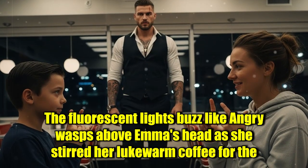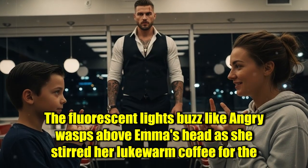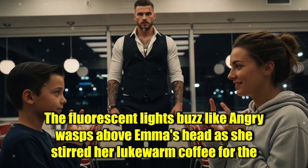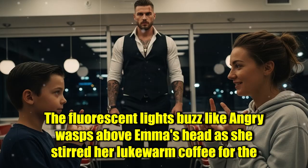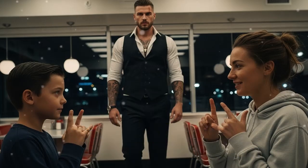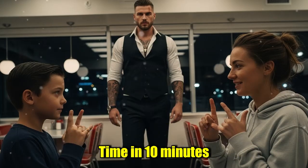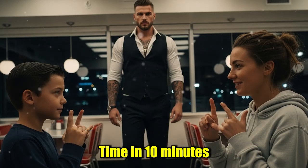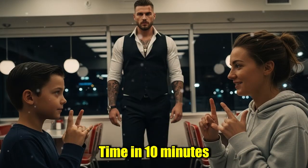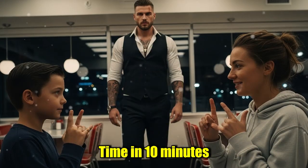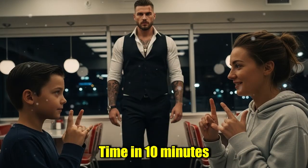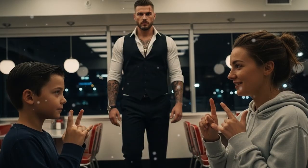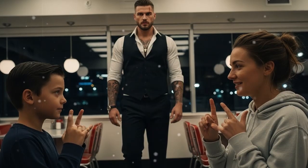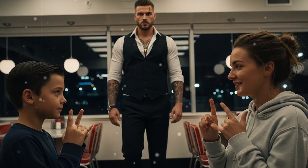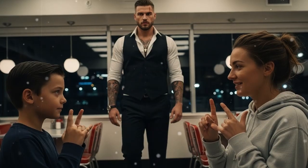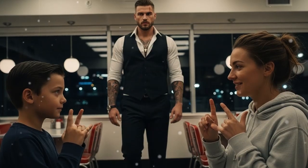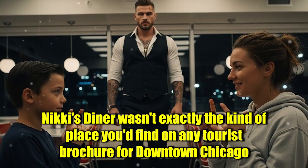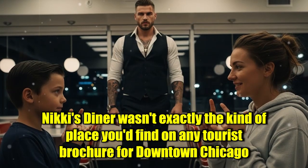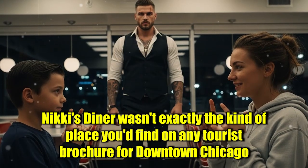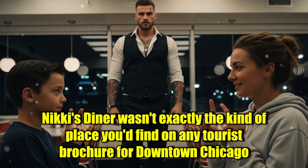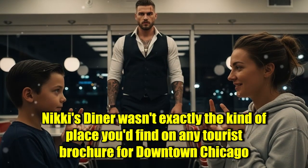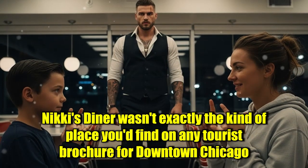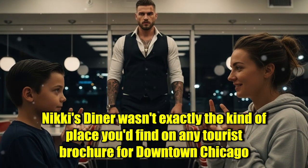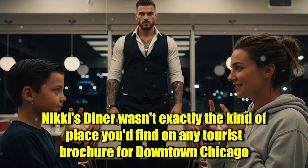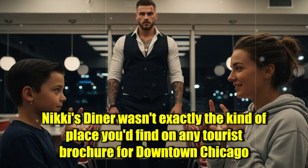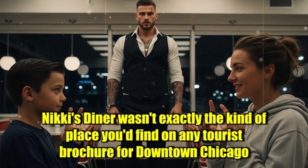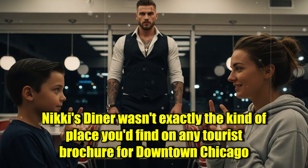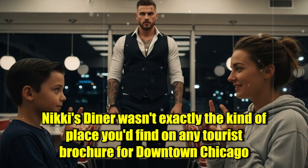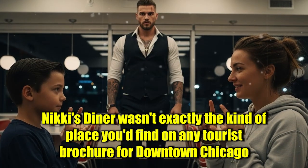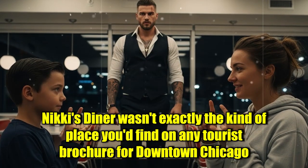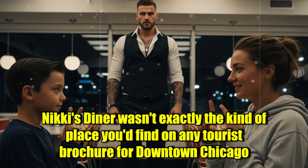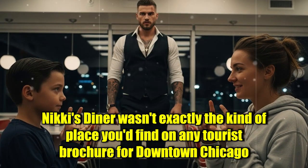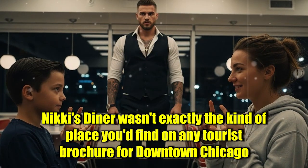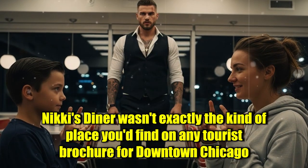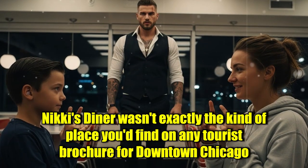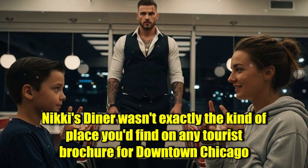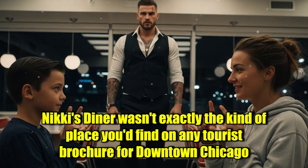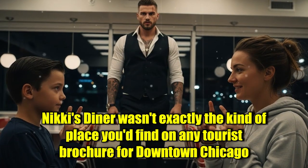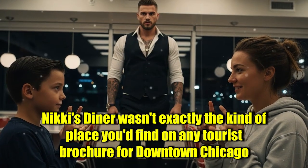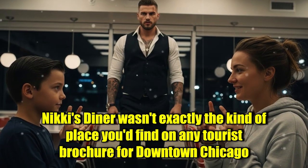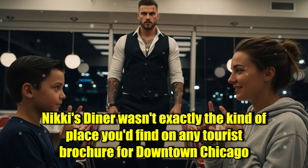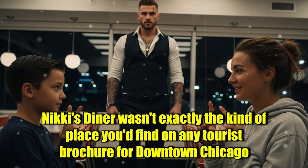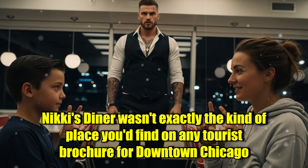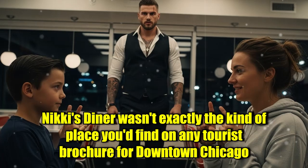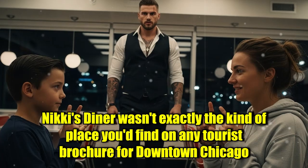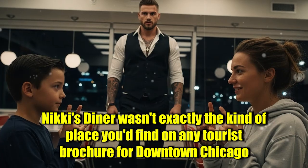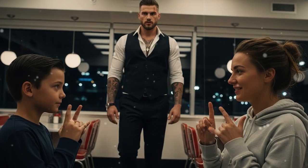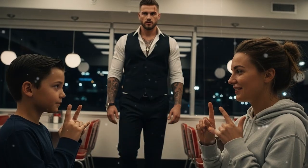the third time in 10 minutes. Nikki's Diner wasn't exactly the kind of place you'd find on any tourist brochure for downtown Chicago,